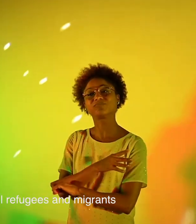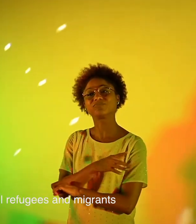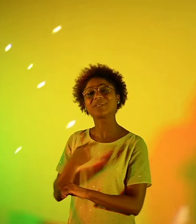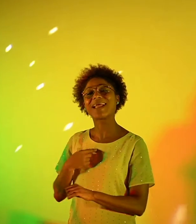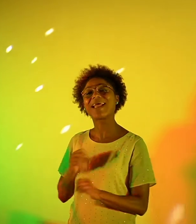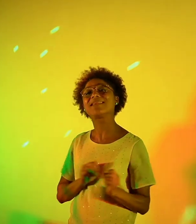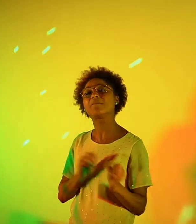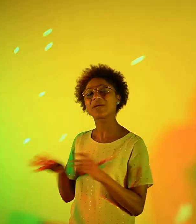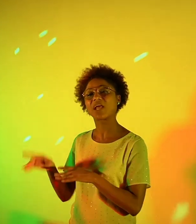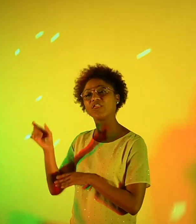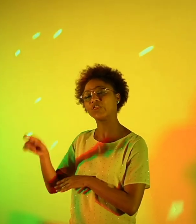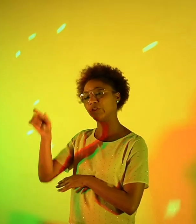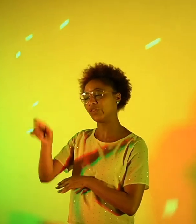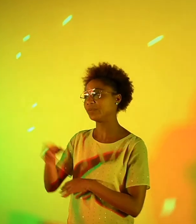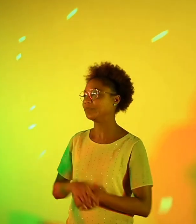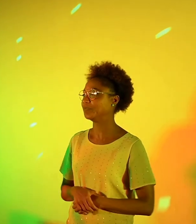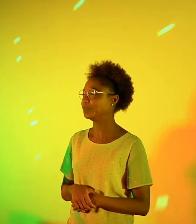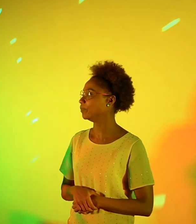migrants.